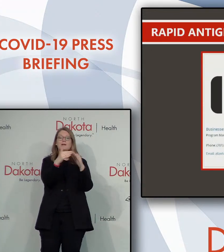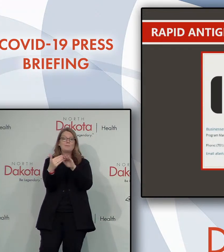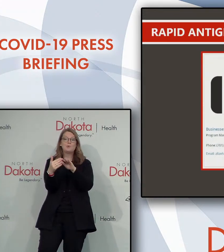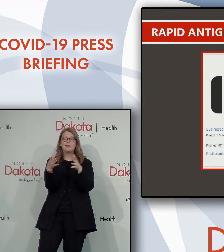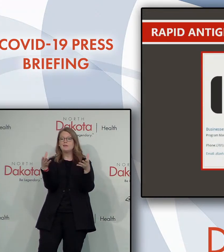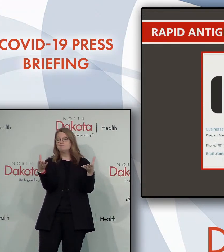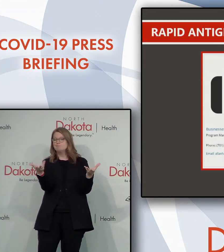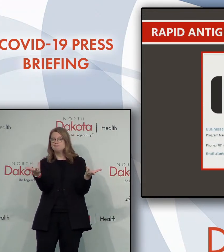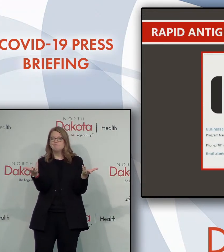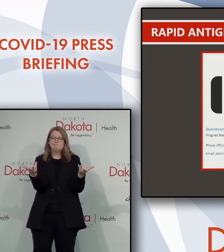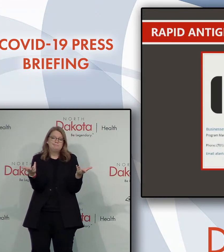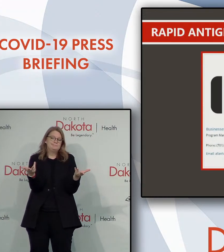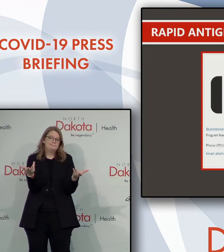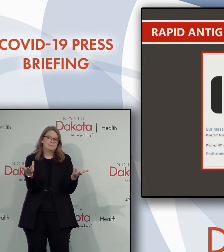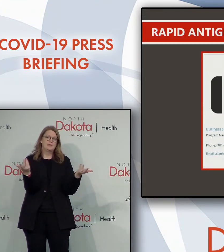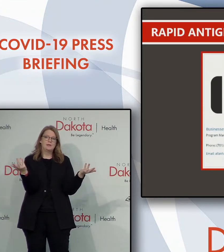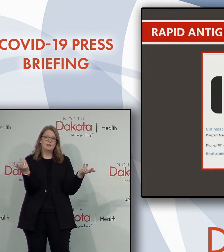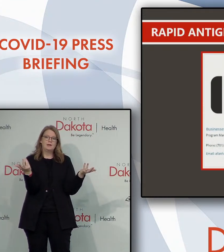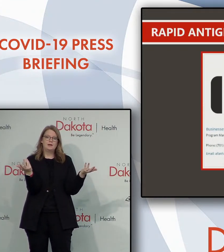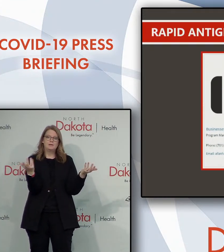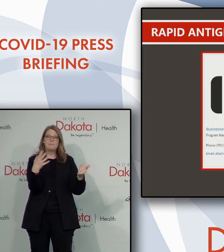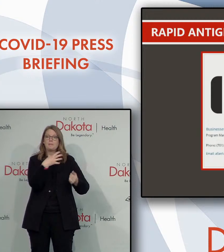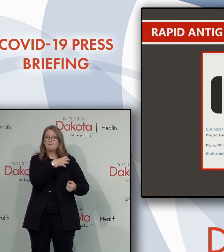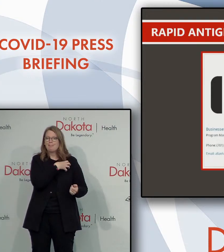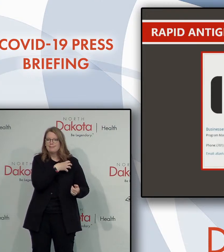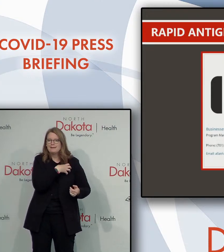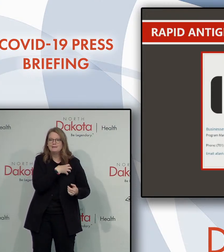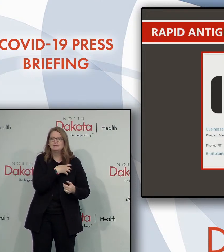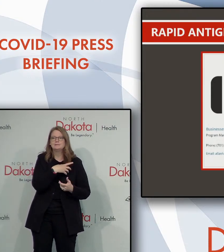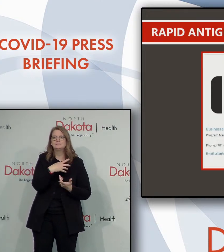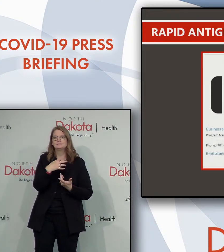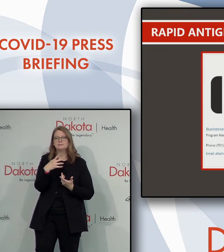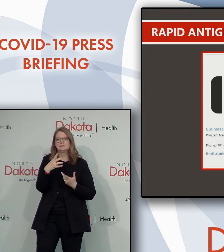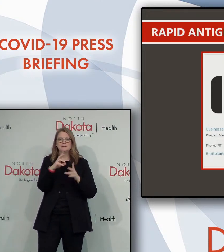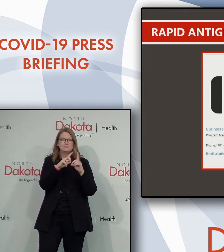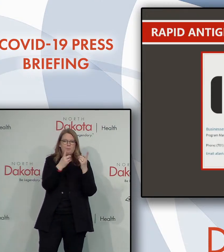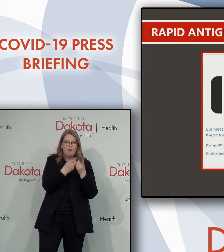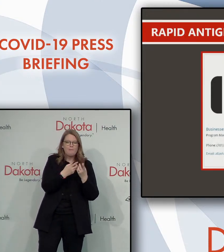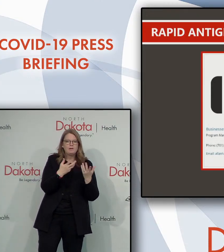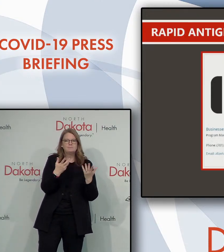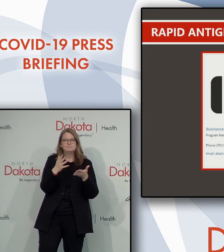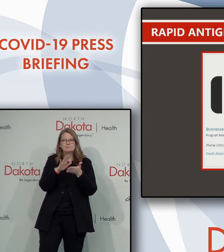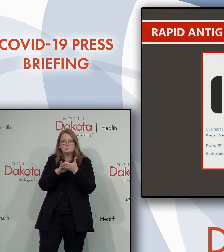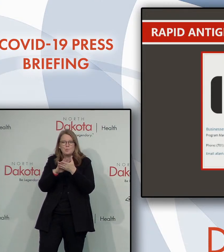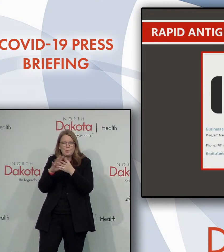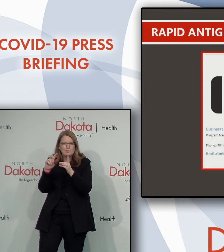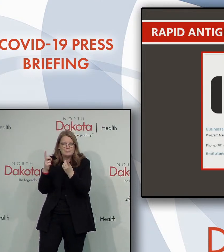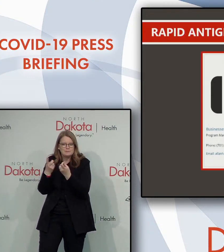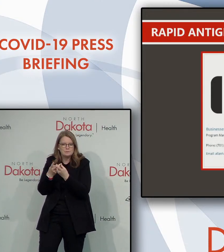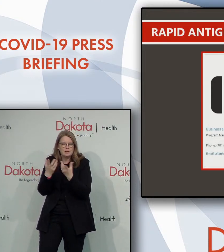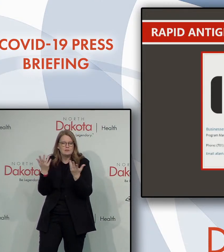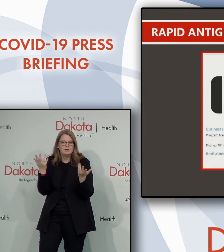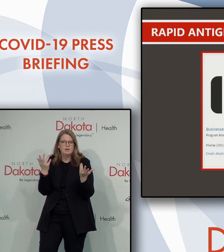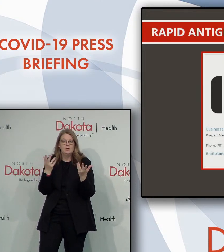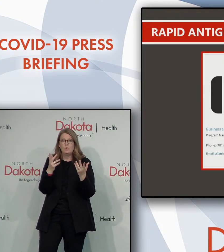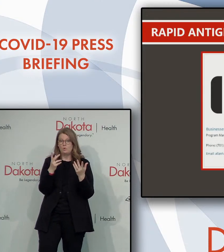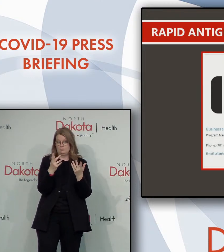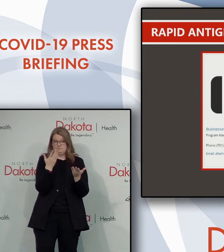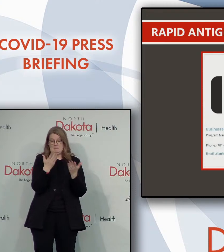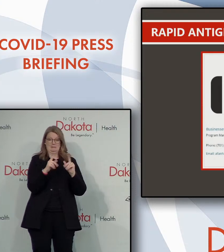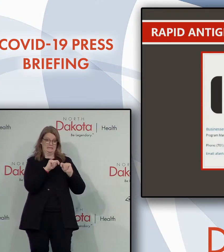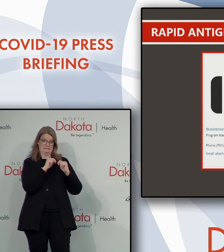city, a police department, a sheriff's department, a school district, or even